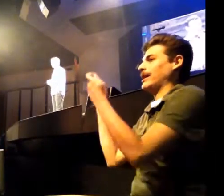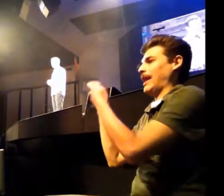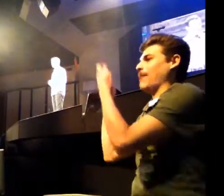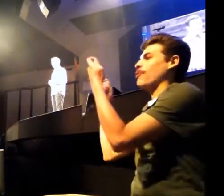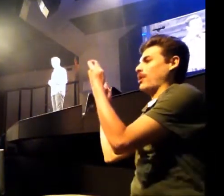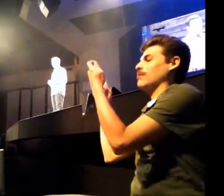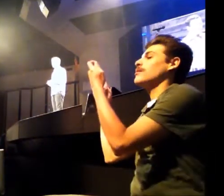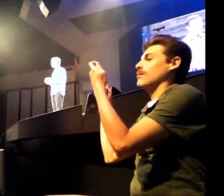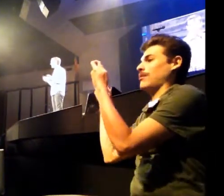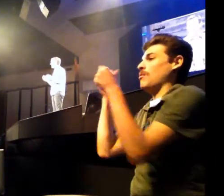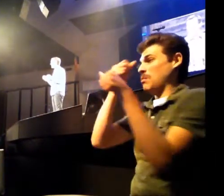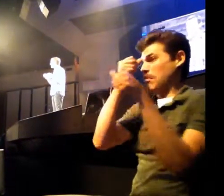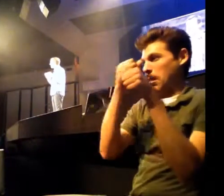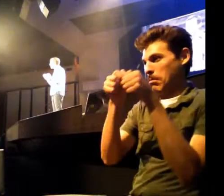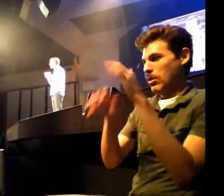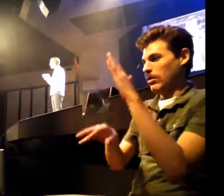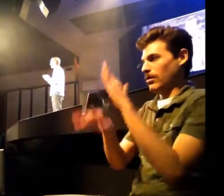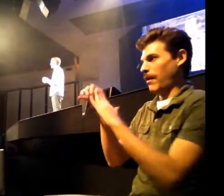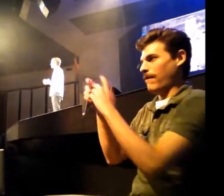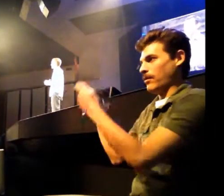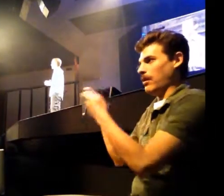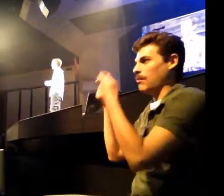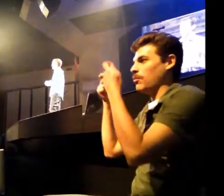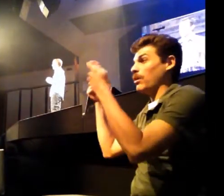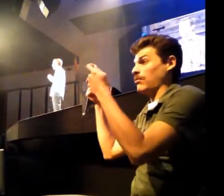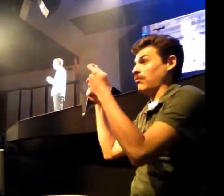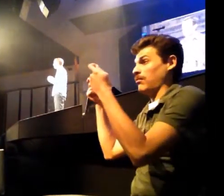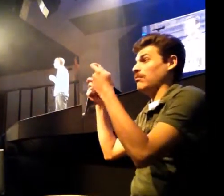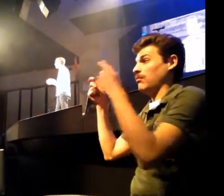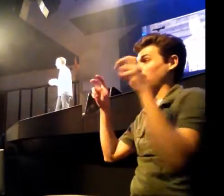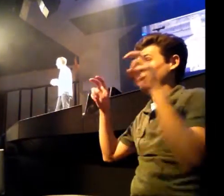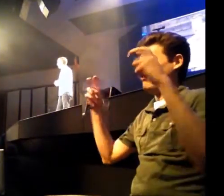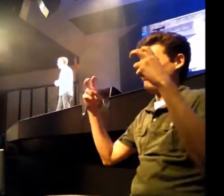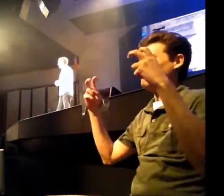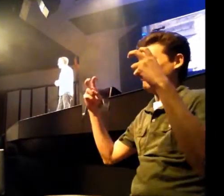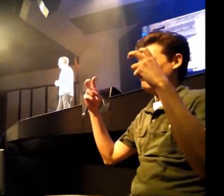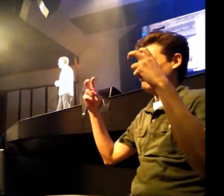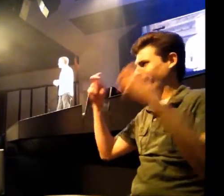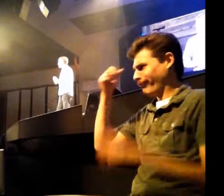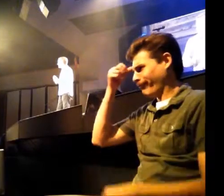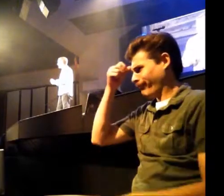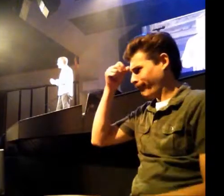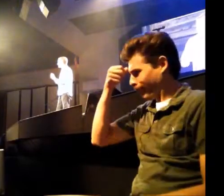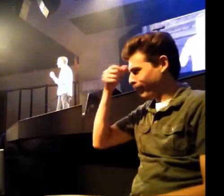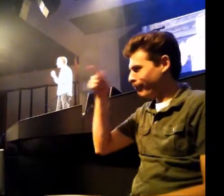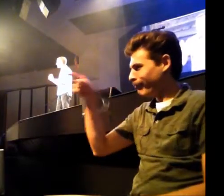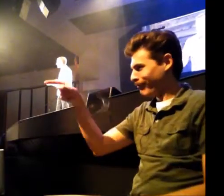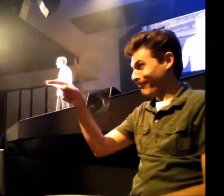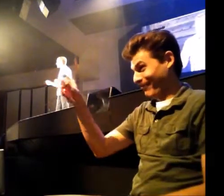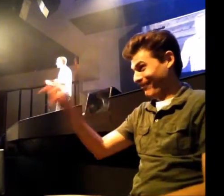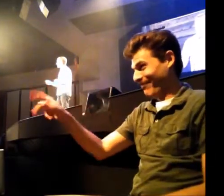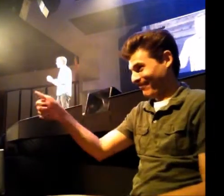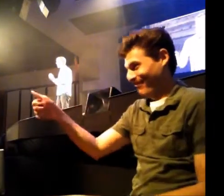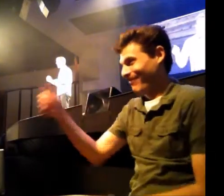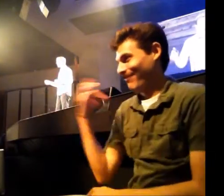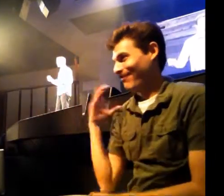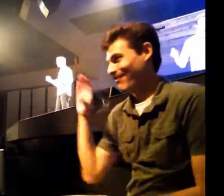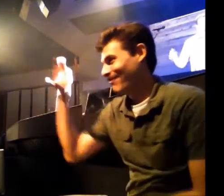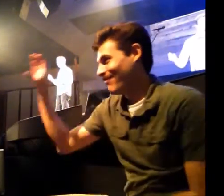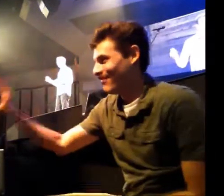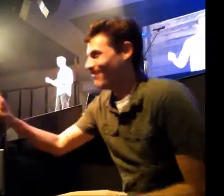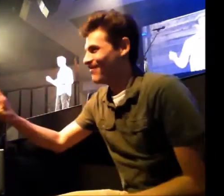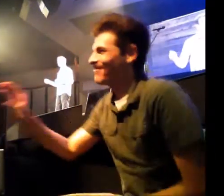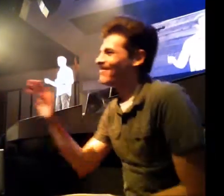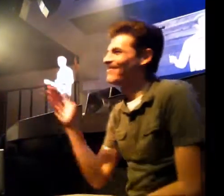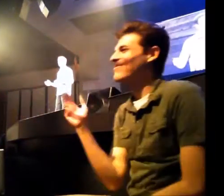reason we've named the series that, is because these three elements were an important part of a series of feasts that were practiced